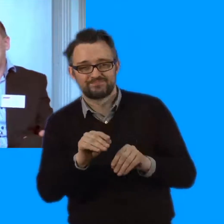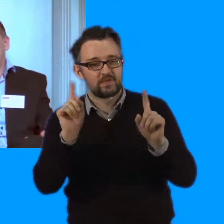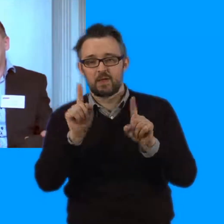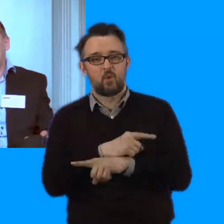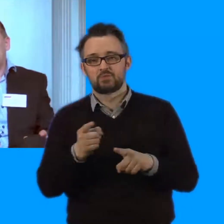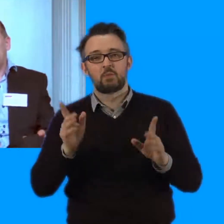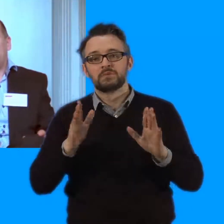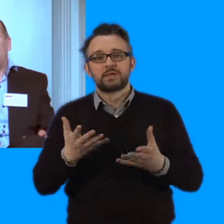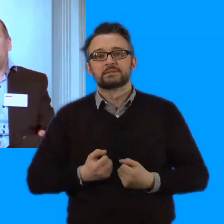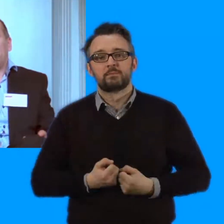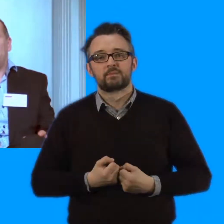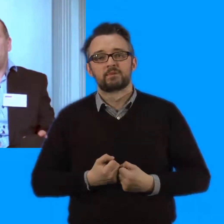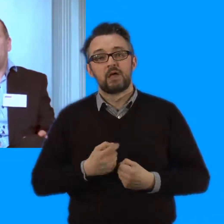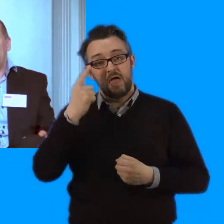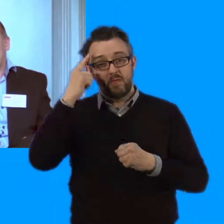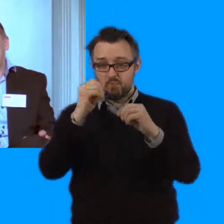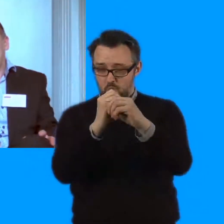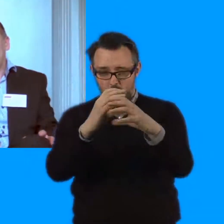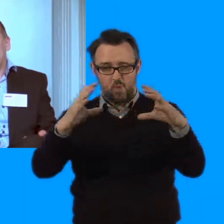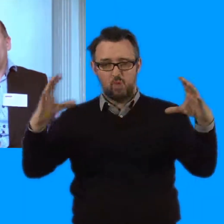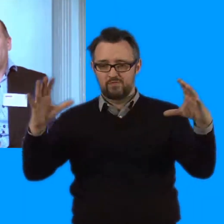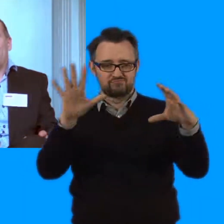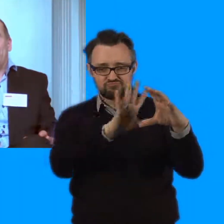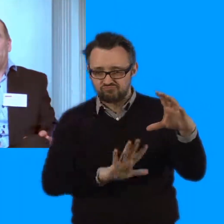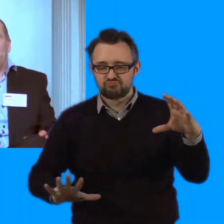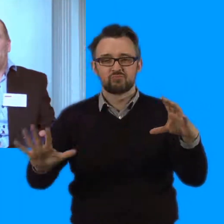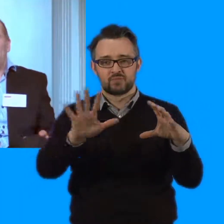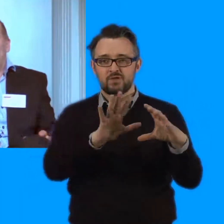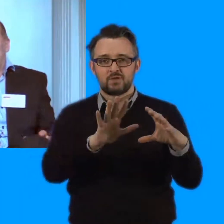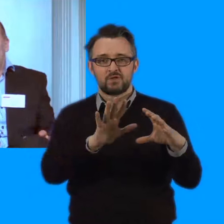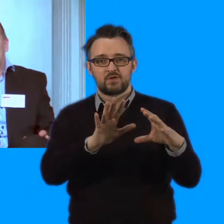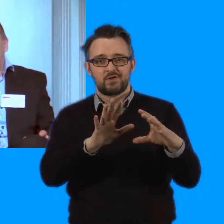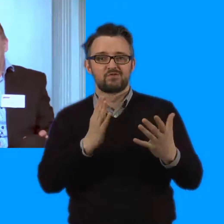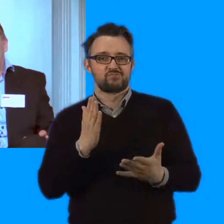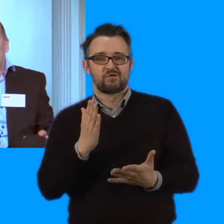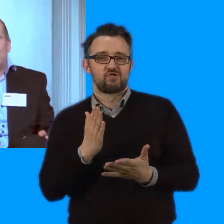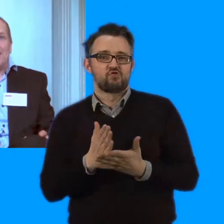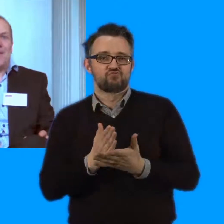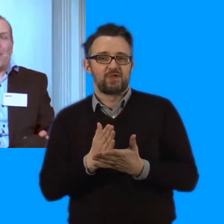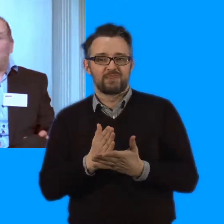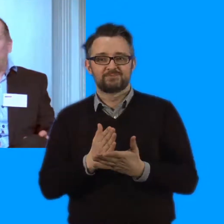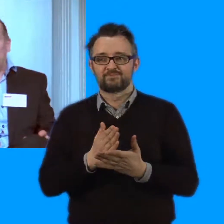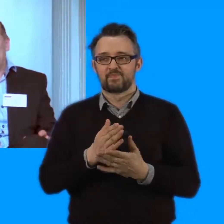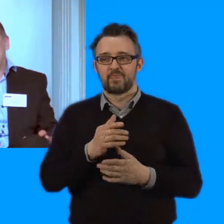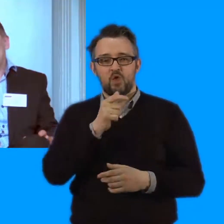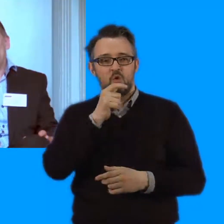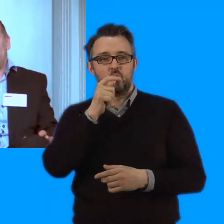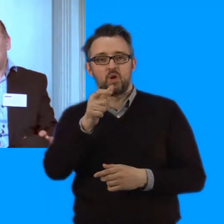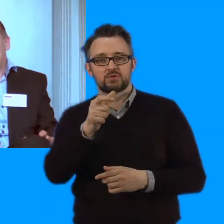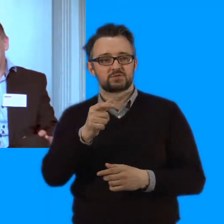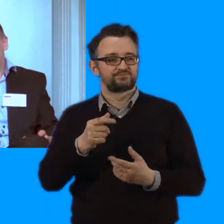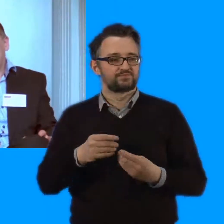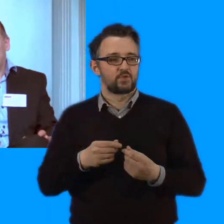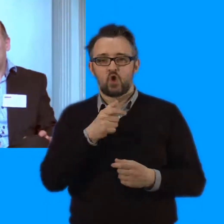got to accept that. But I think the bigger picture is just as terminology